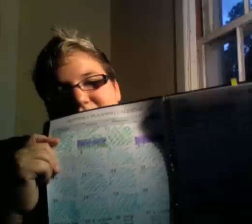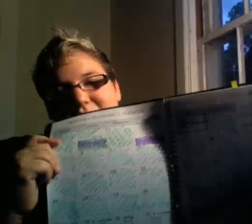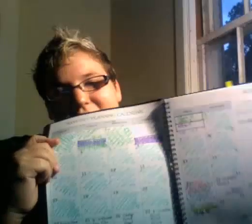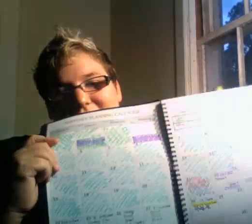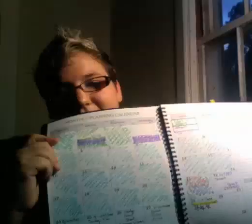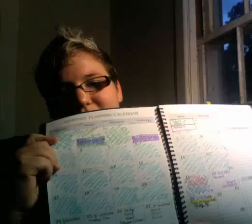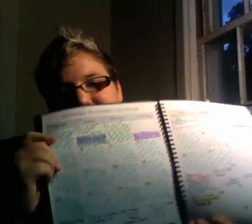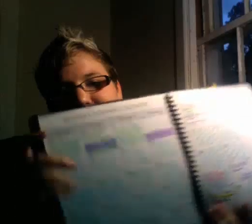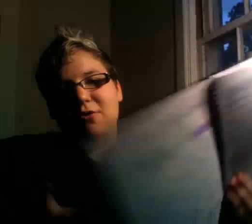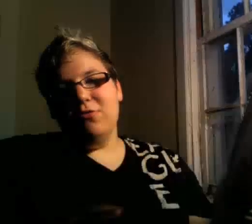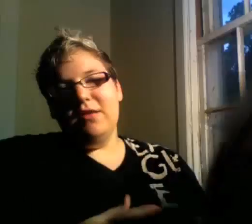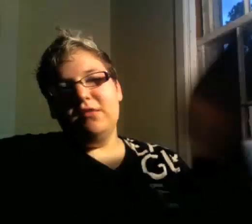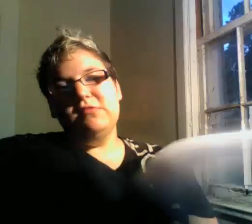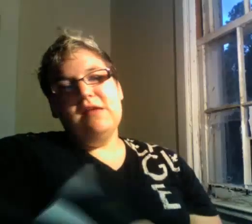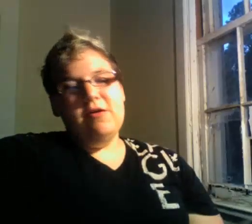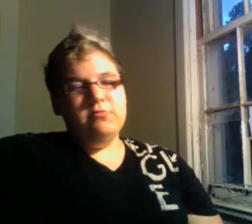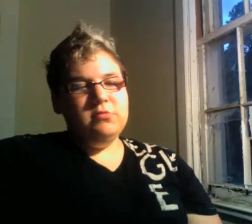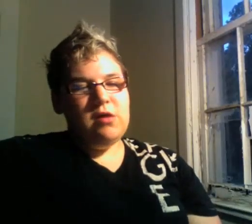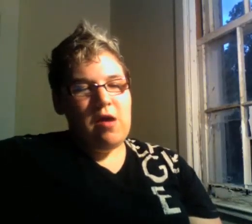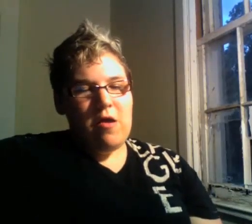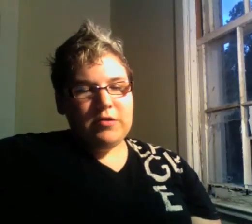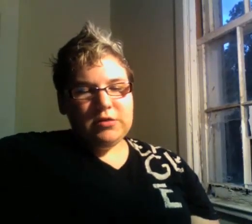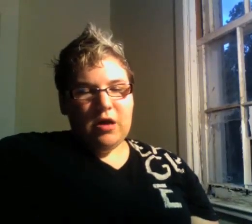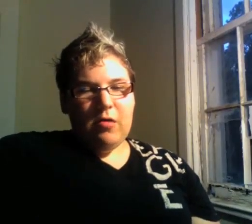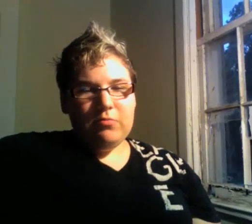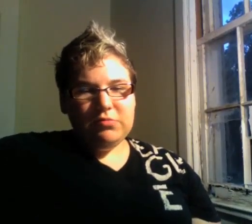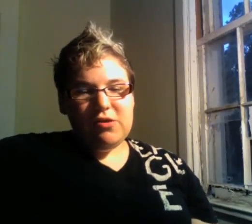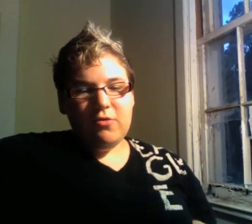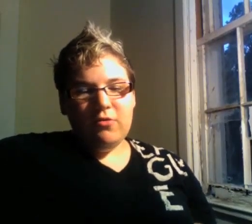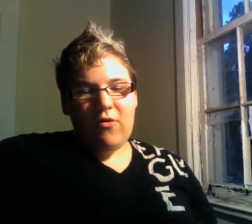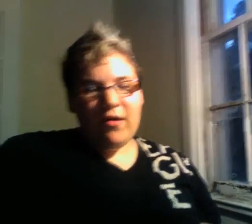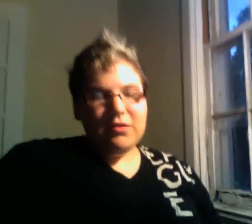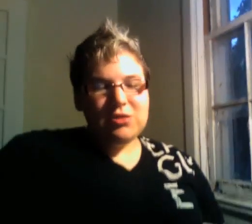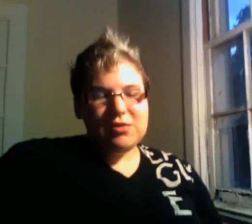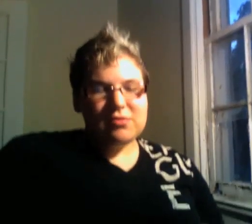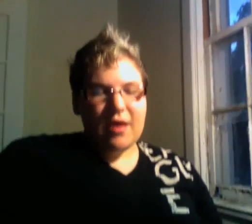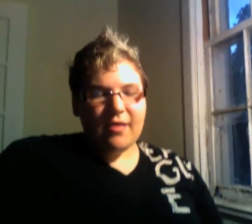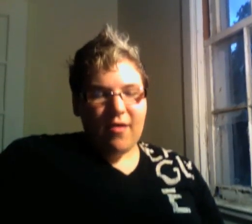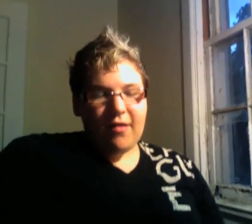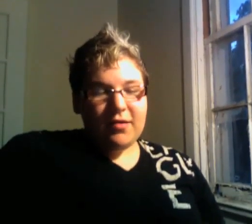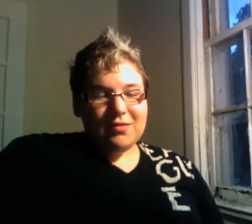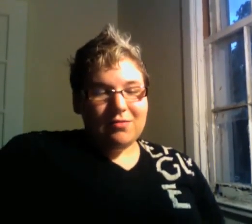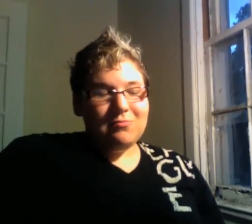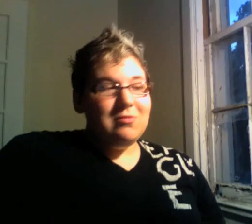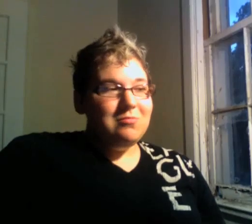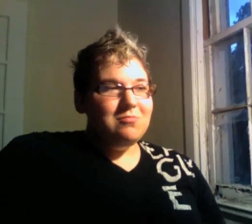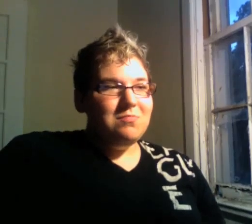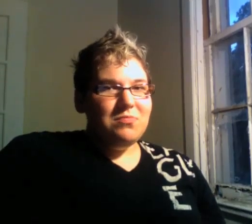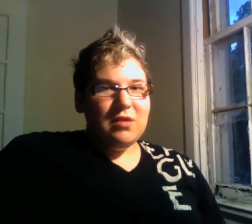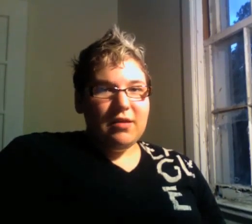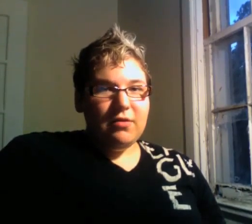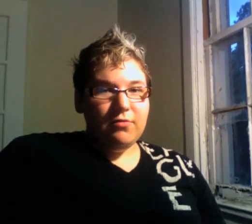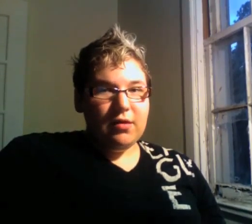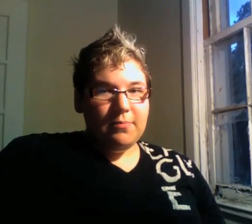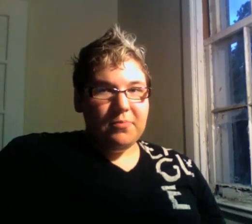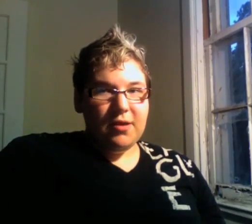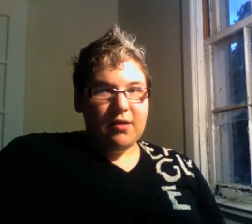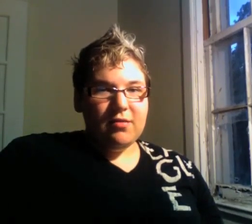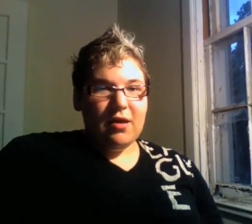dates down and some other dates down um so I should get that I'm getting really big like